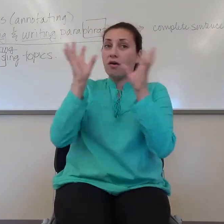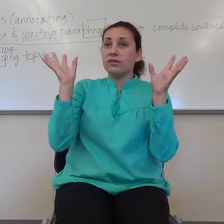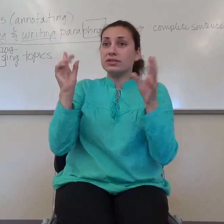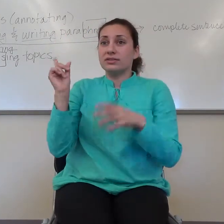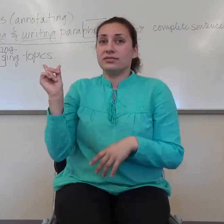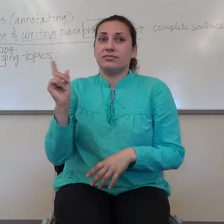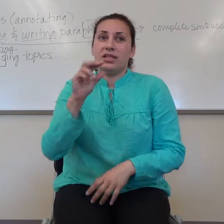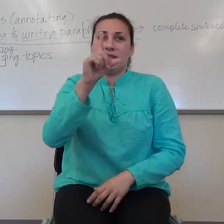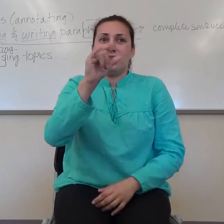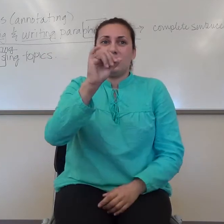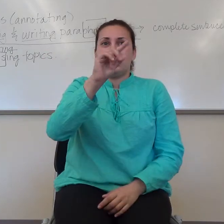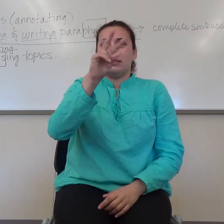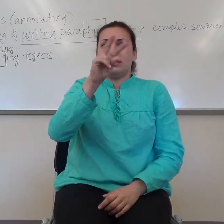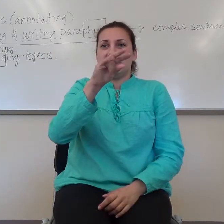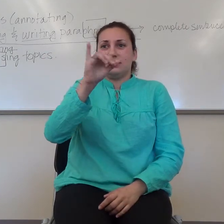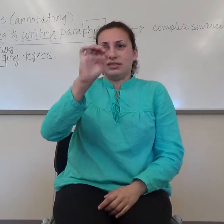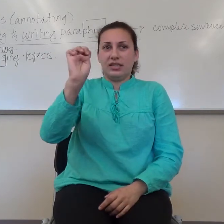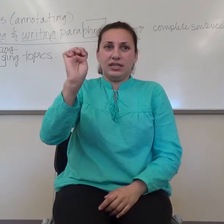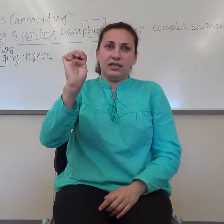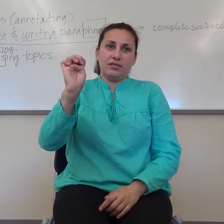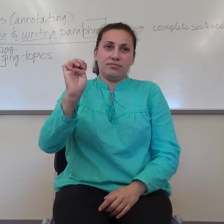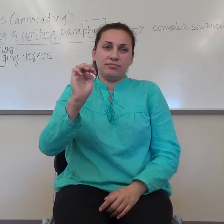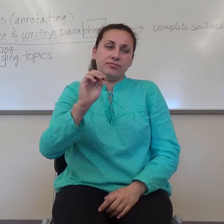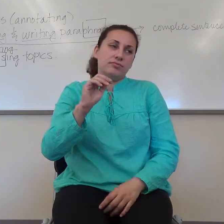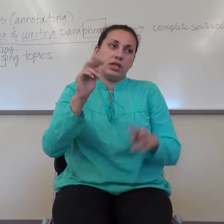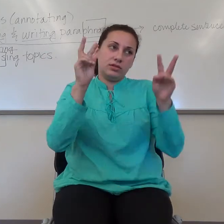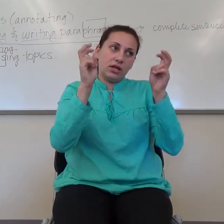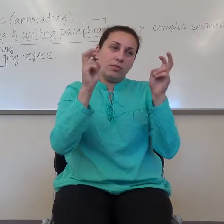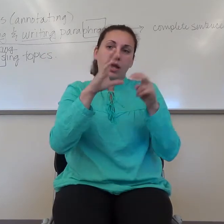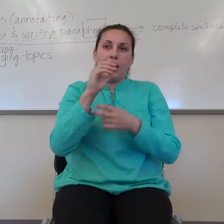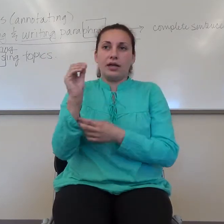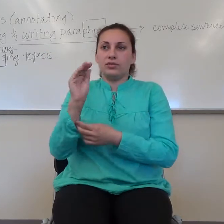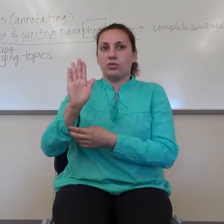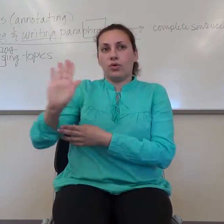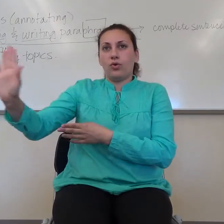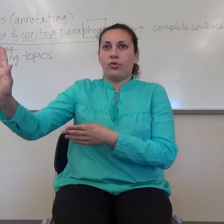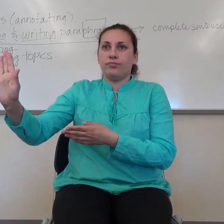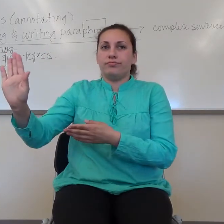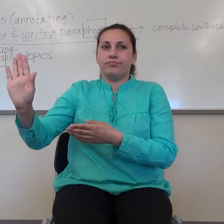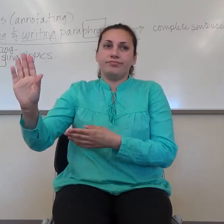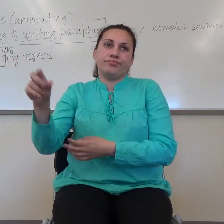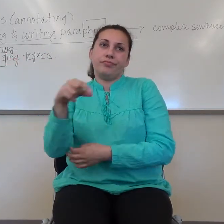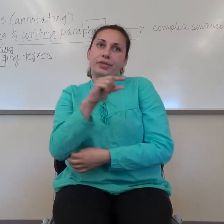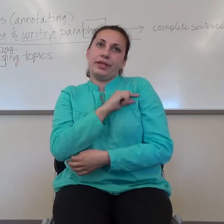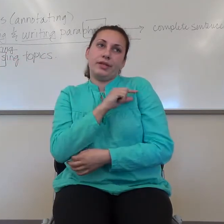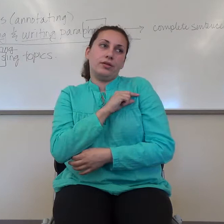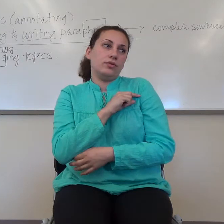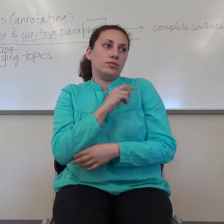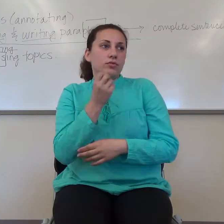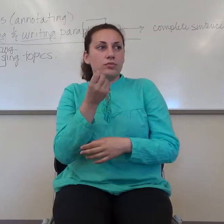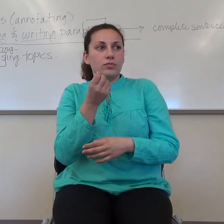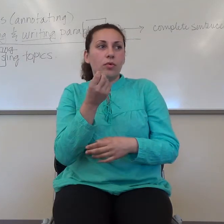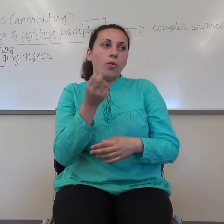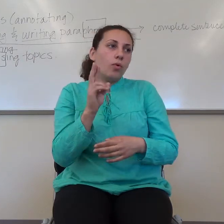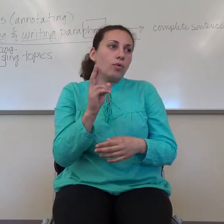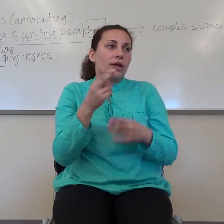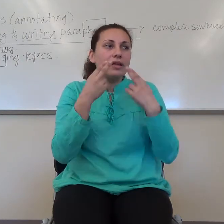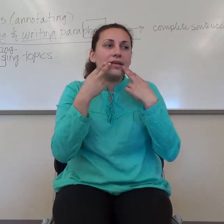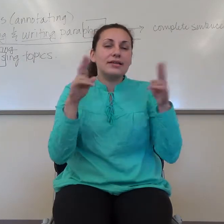just been Lizzie Borden. Lizzie Borden and her guilt or innocence, okay? But sometimes just Lizzie